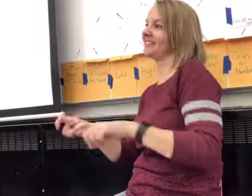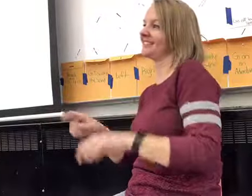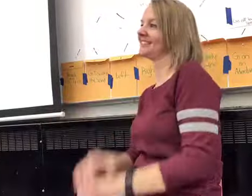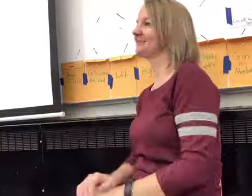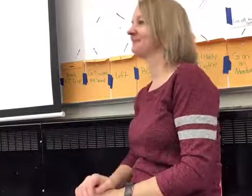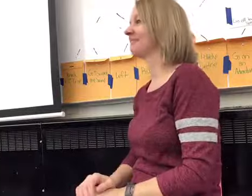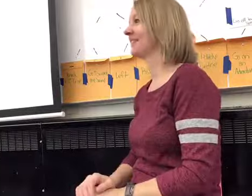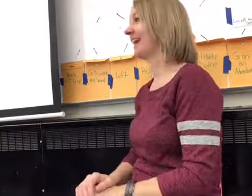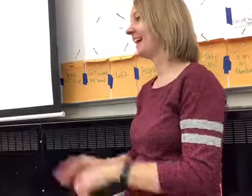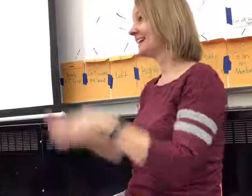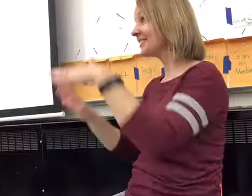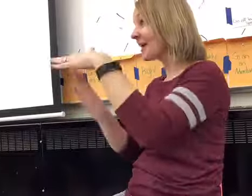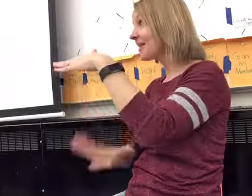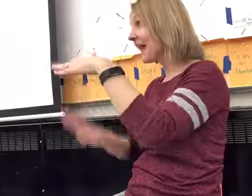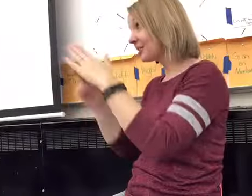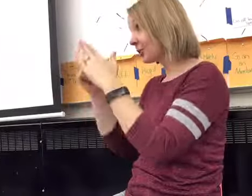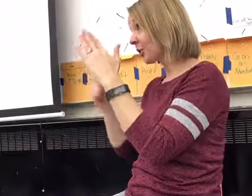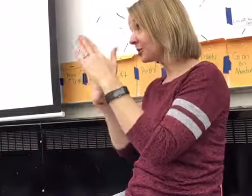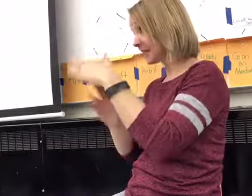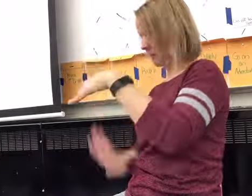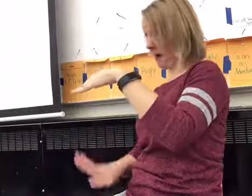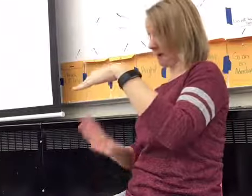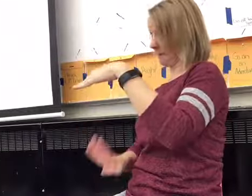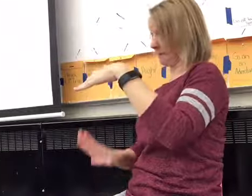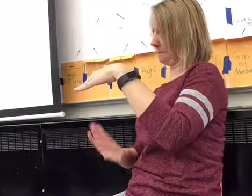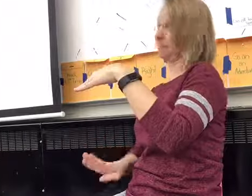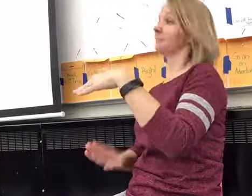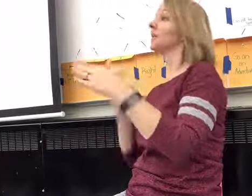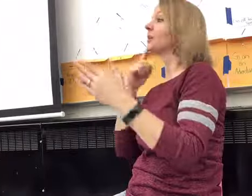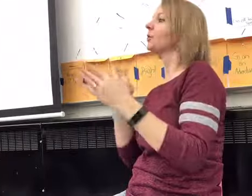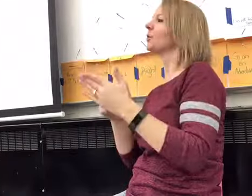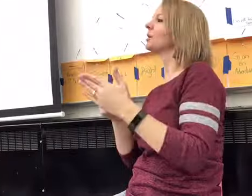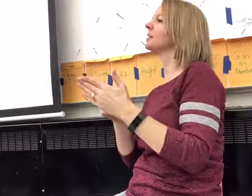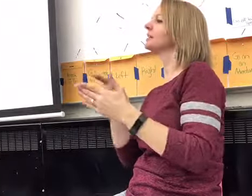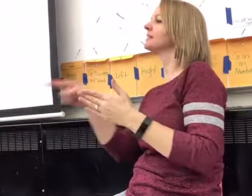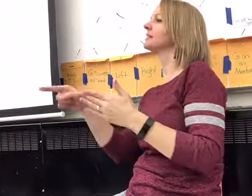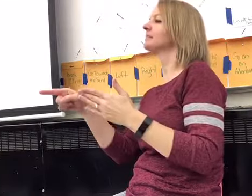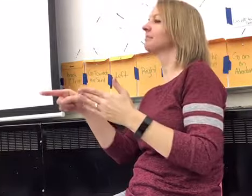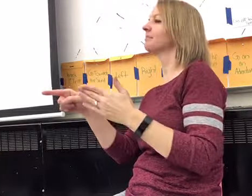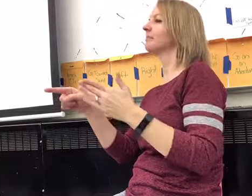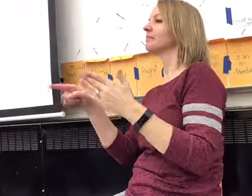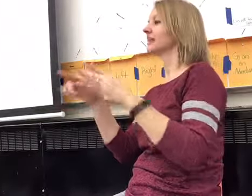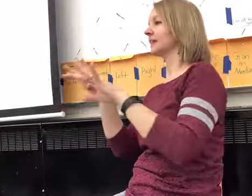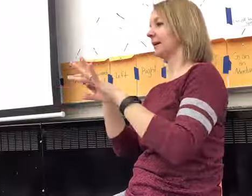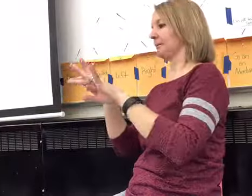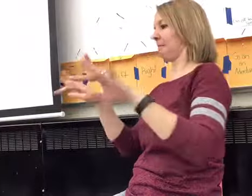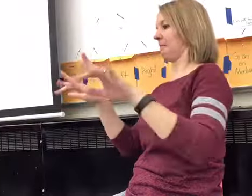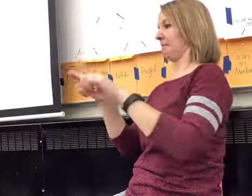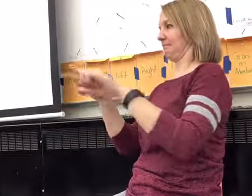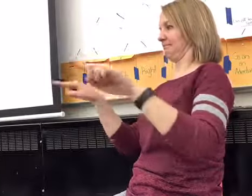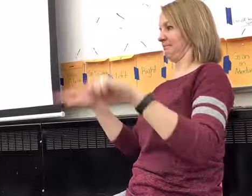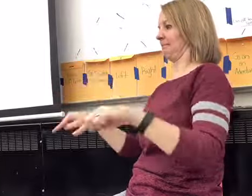at the bottom of your notes, you will notice a piece of paper, or a big blank. Bottom of the